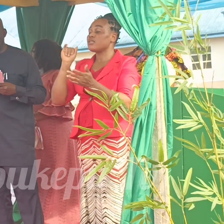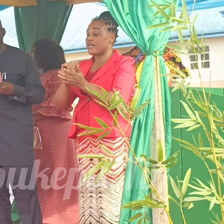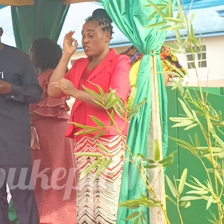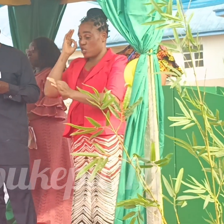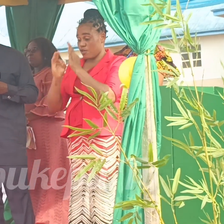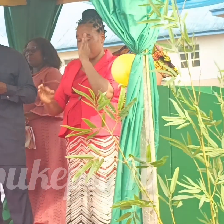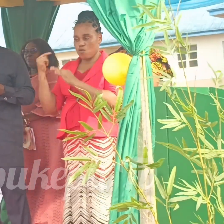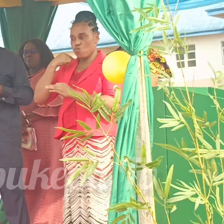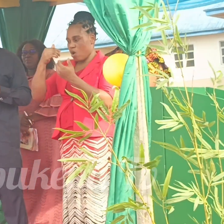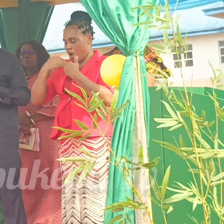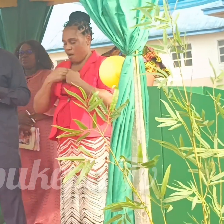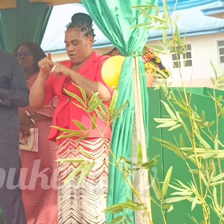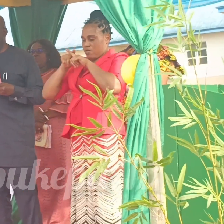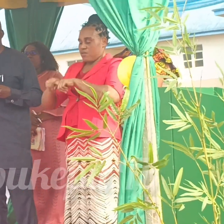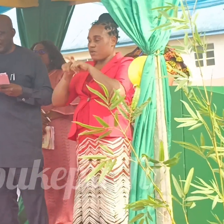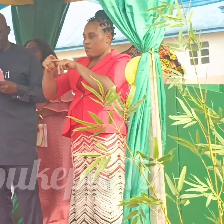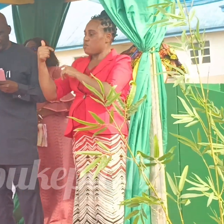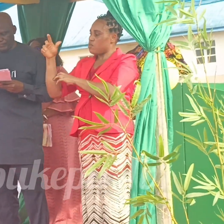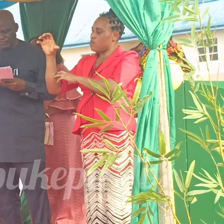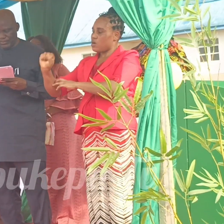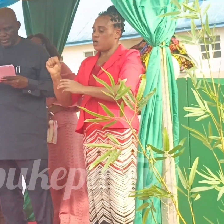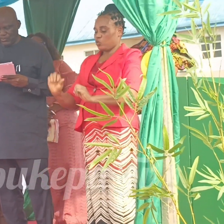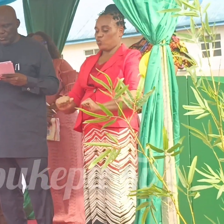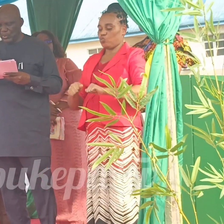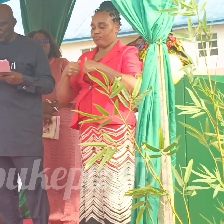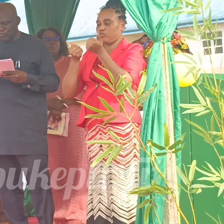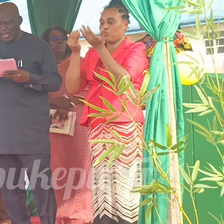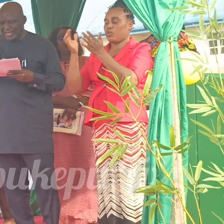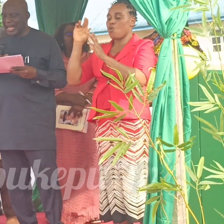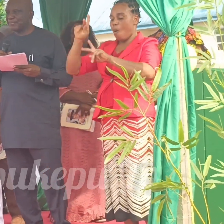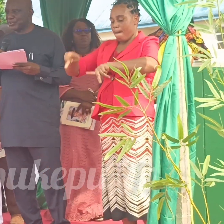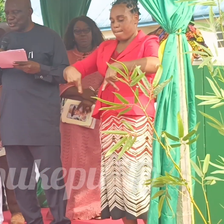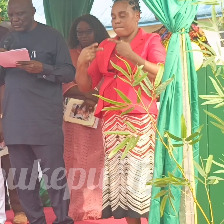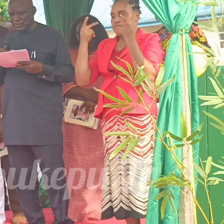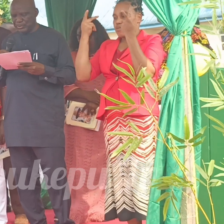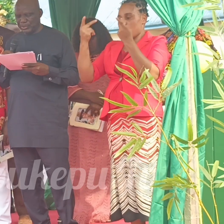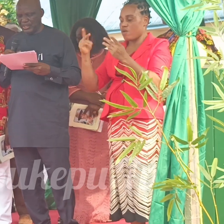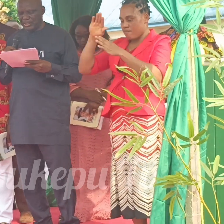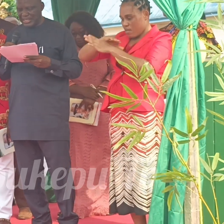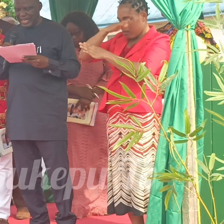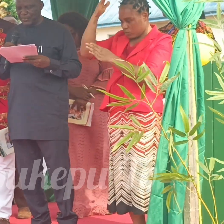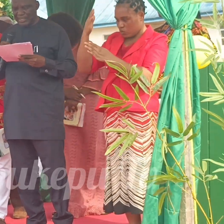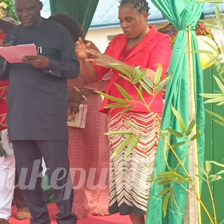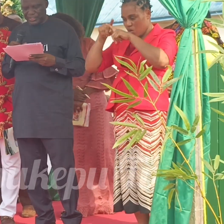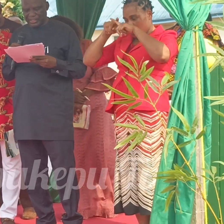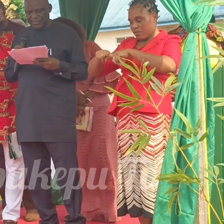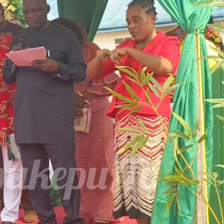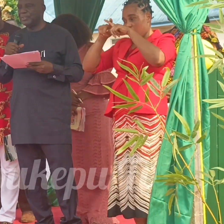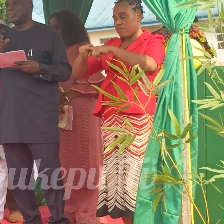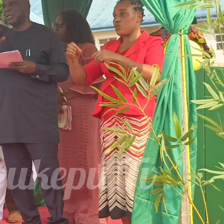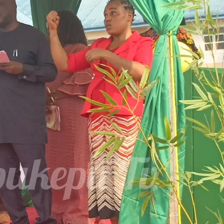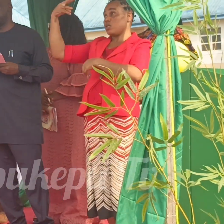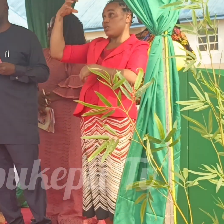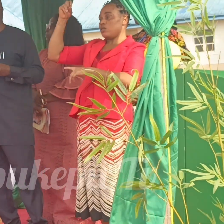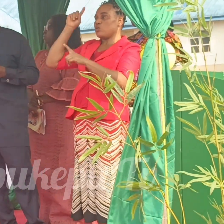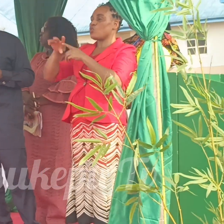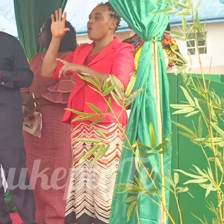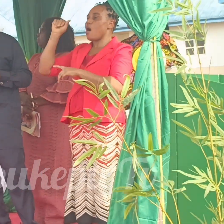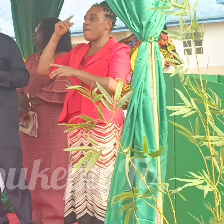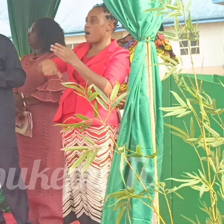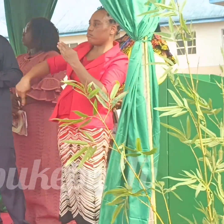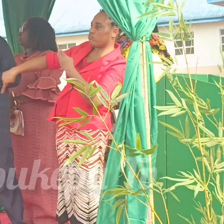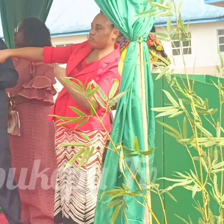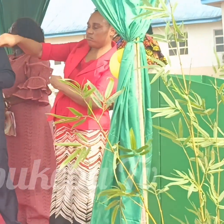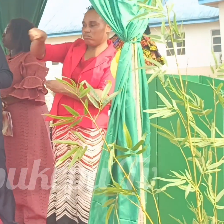if we have reliable gas supply, we will provide absolute reliable electricity to Abia